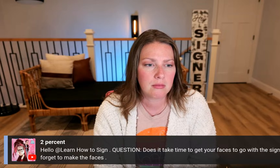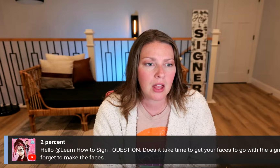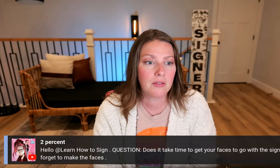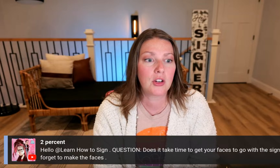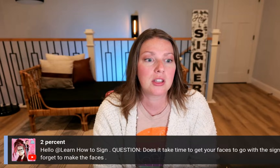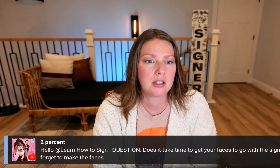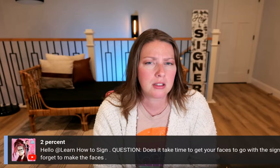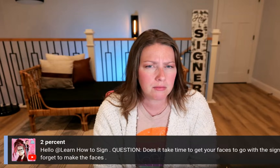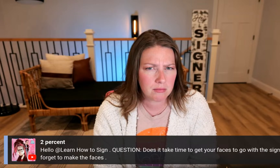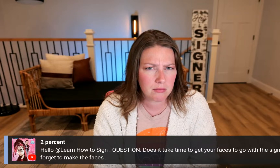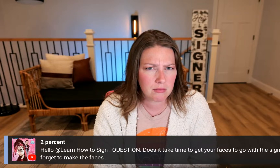versus